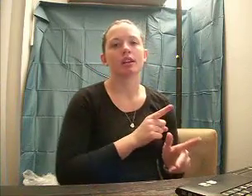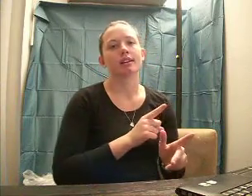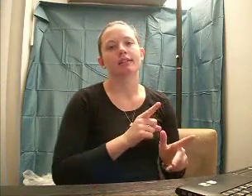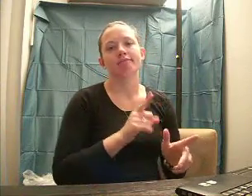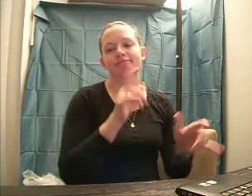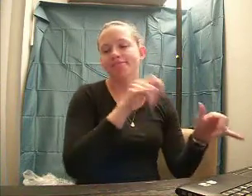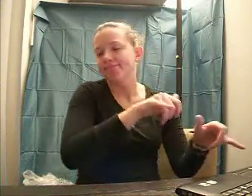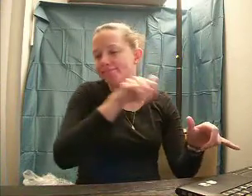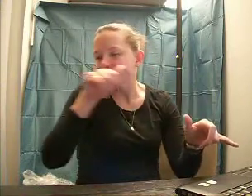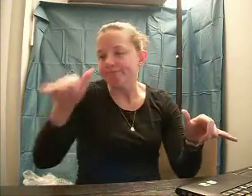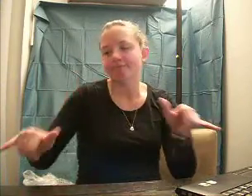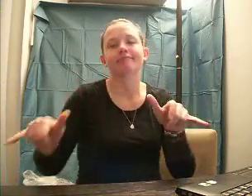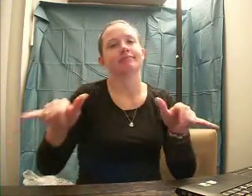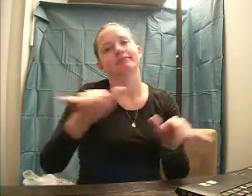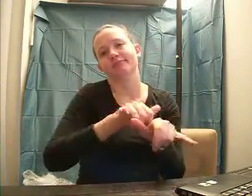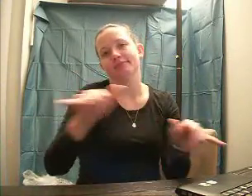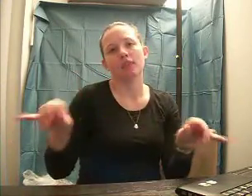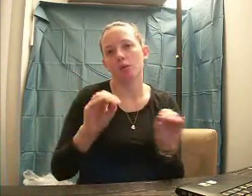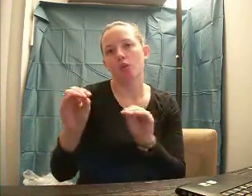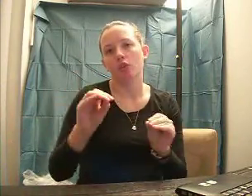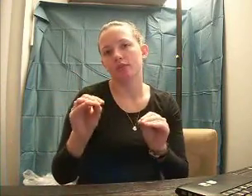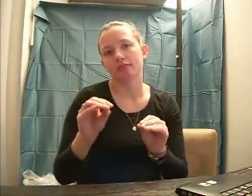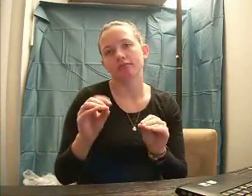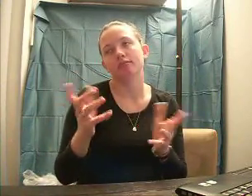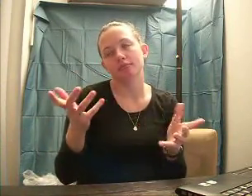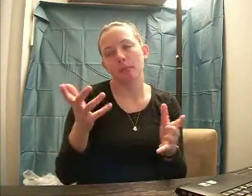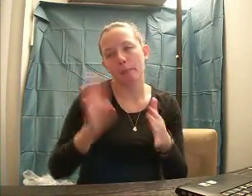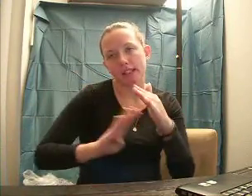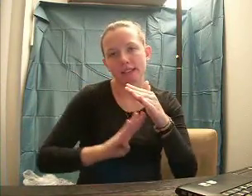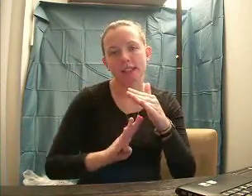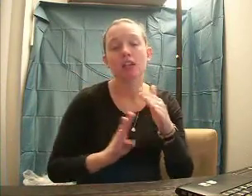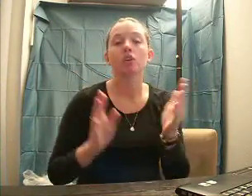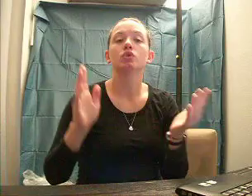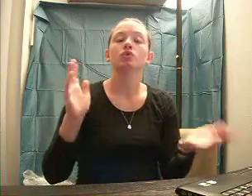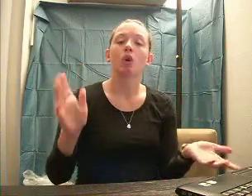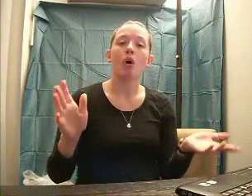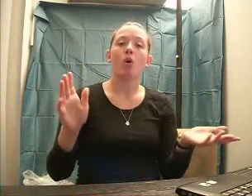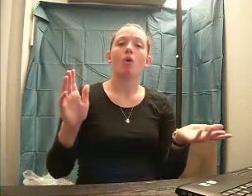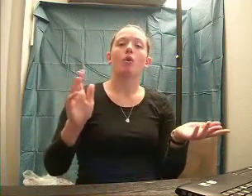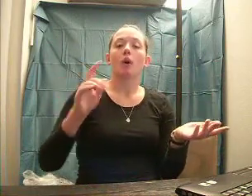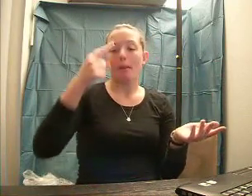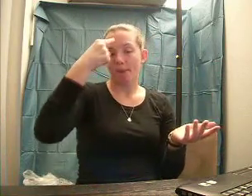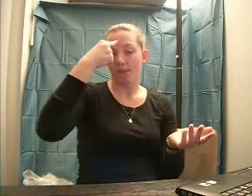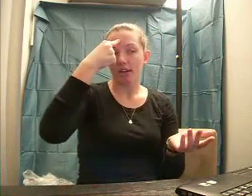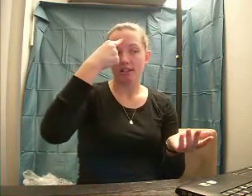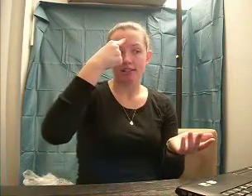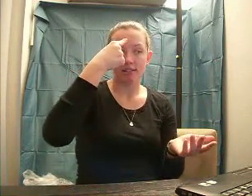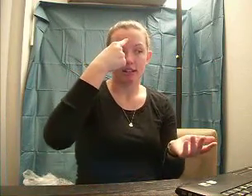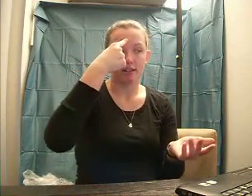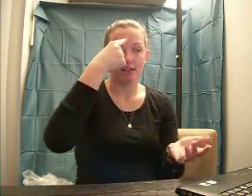much. And so it turns out we're so stereotypical, our brains have got dedicated neural circuitry to decode